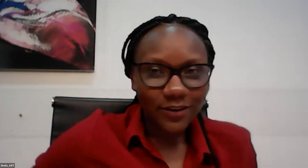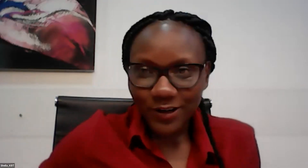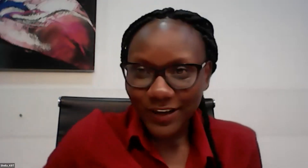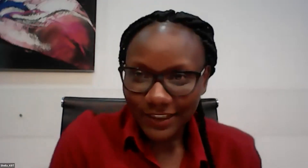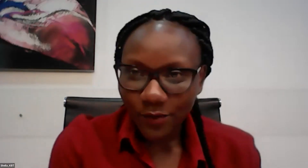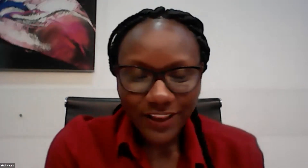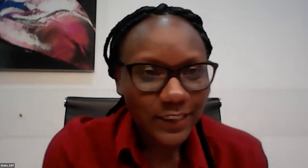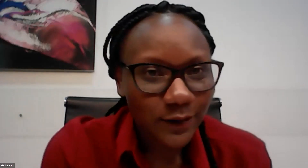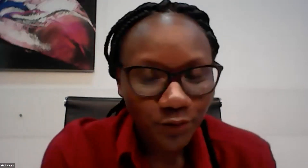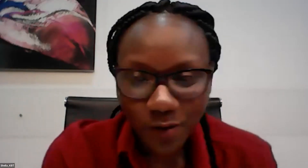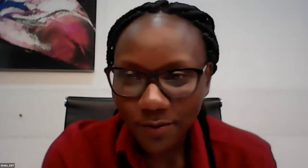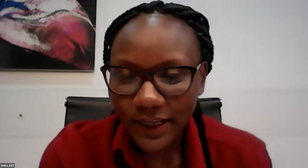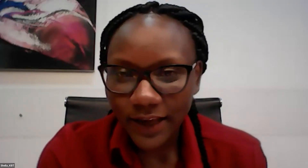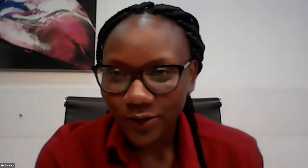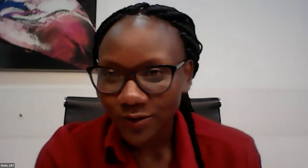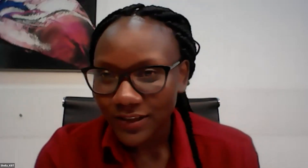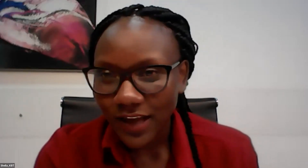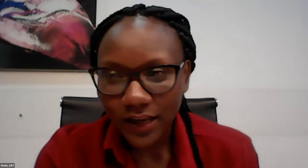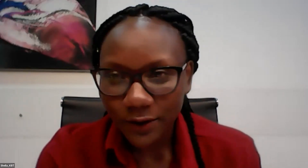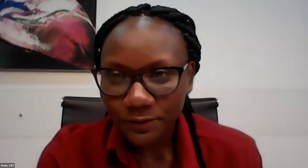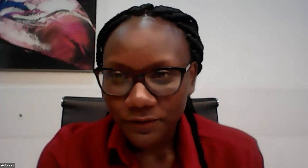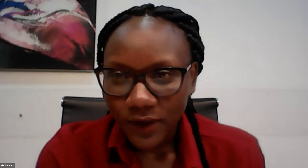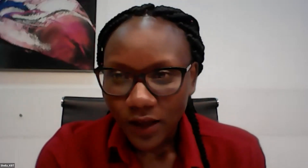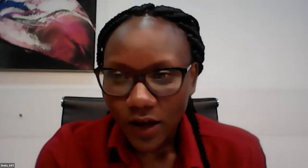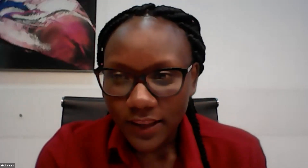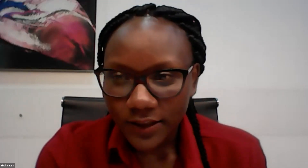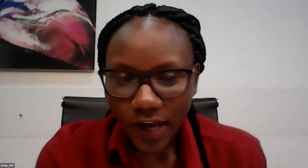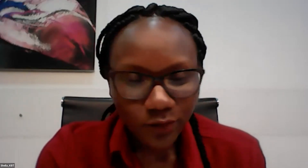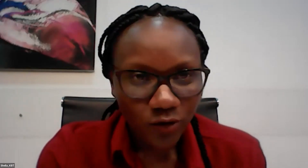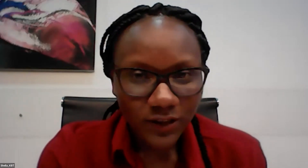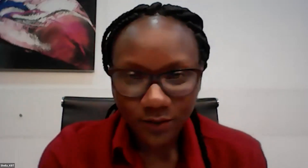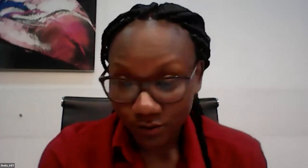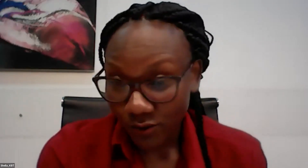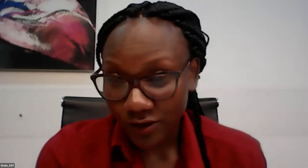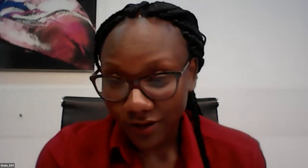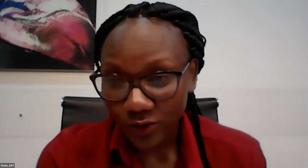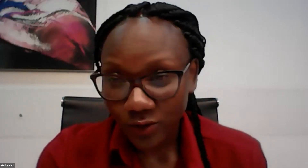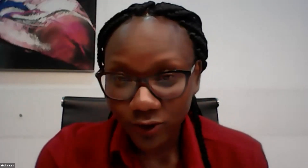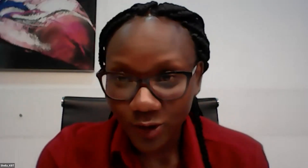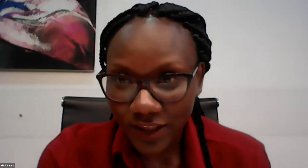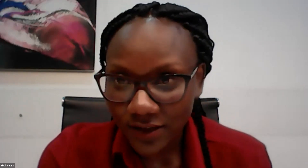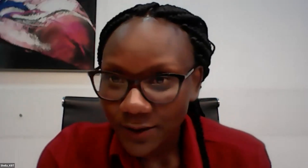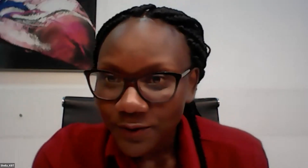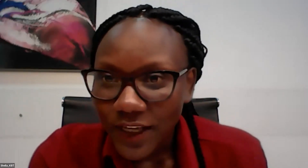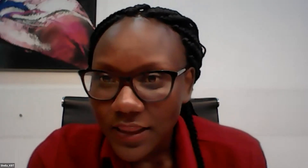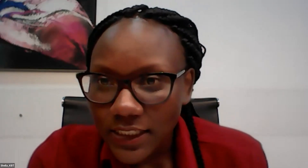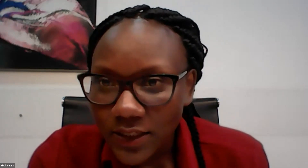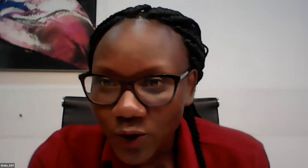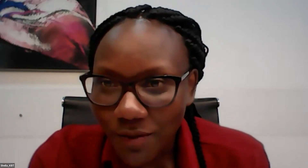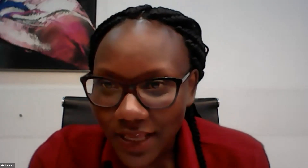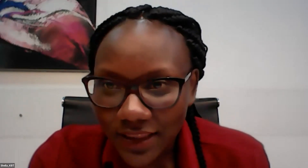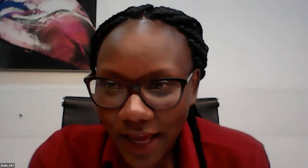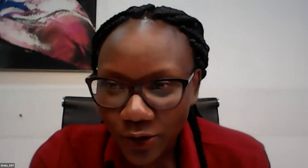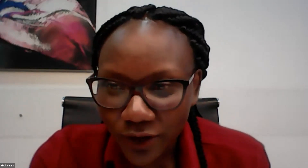There is a very good example that probably I'd use in the chat box, and most of us could follow this. This